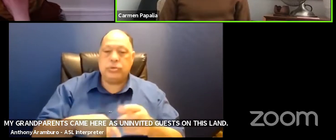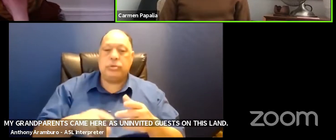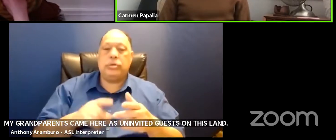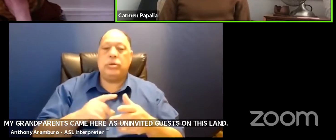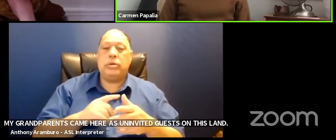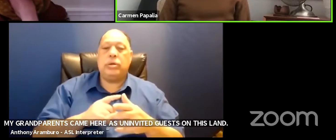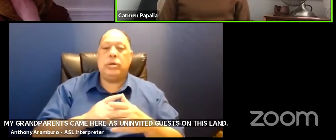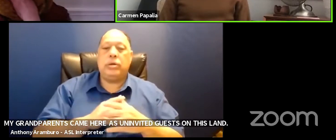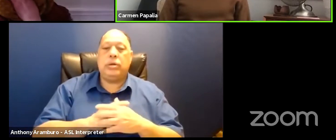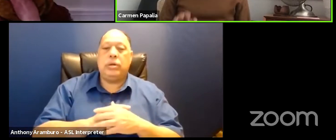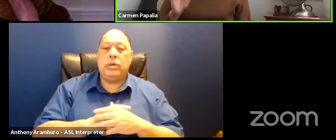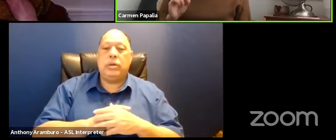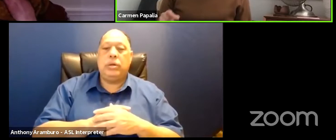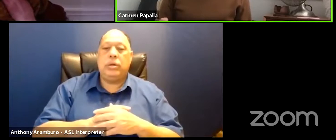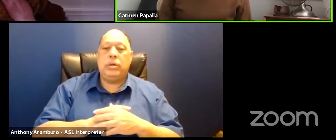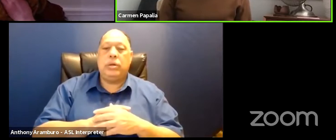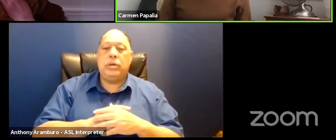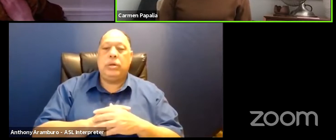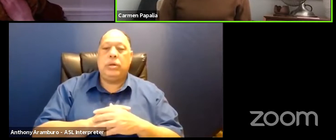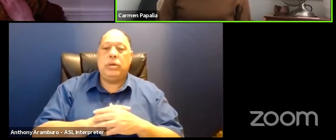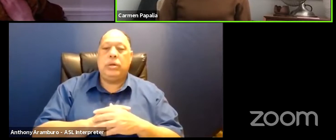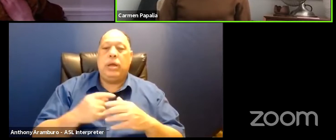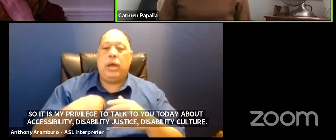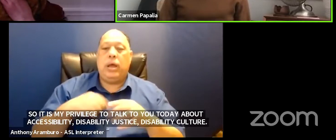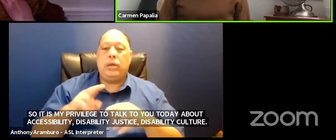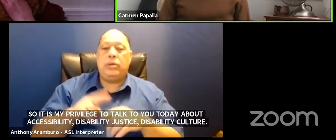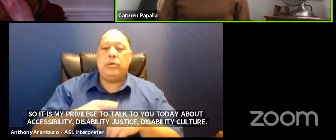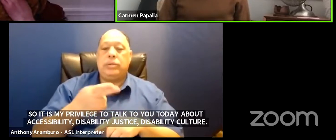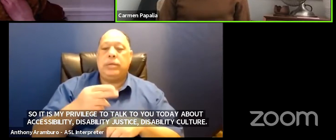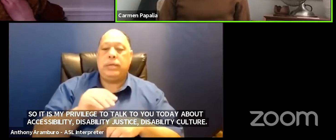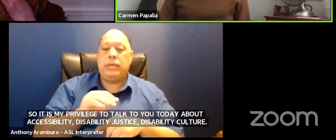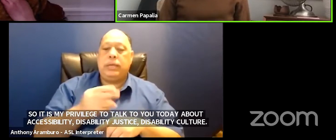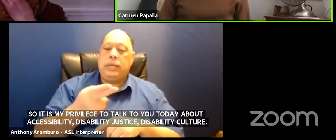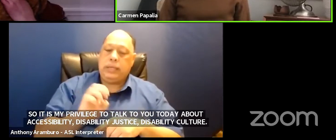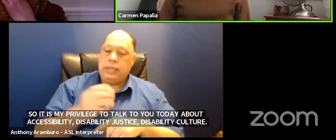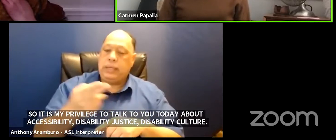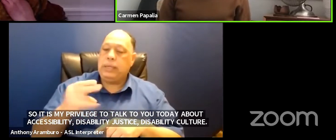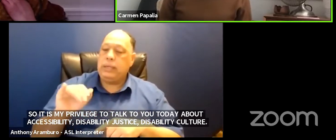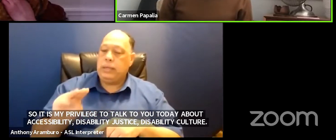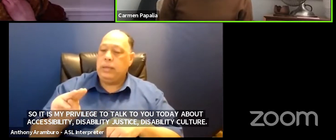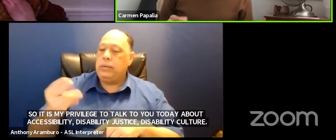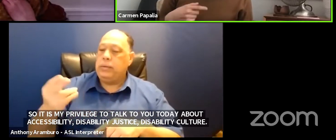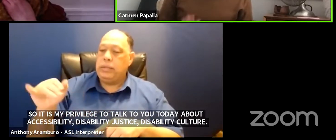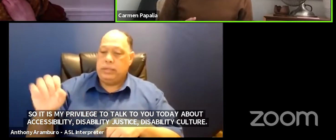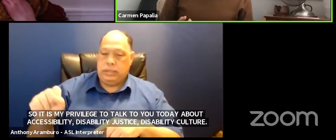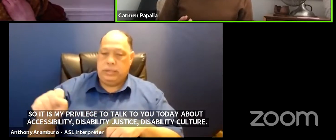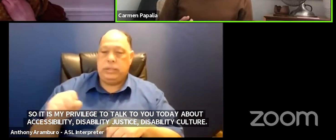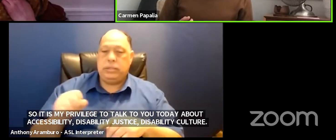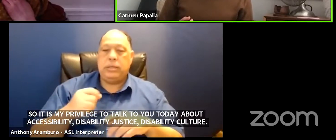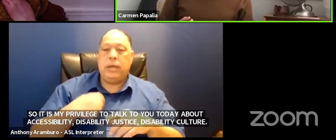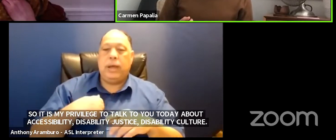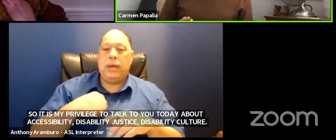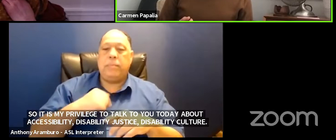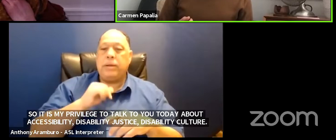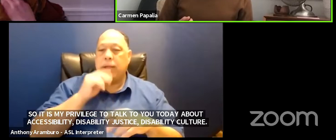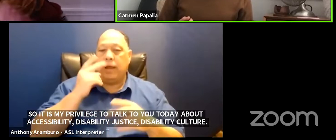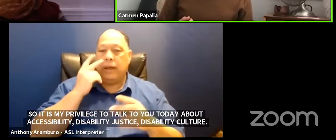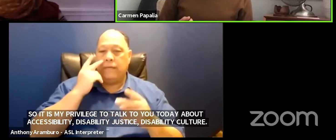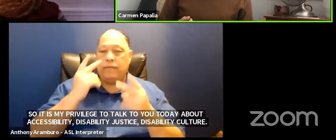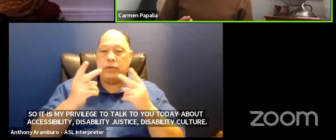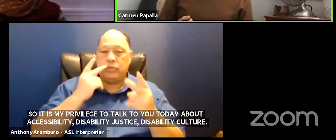I use he, him, his pronouns. I describe myself as a non-visual